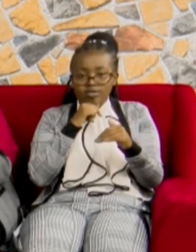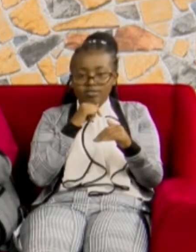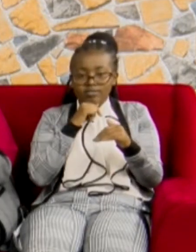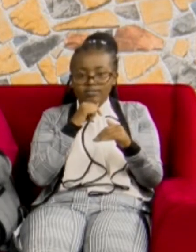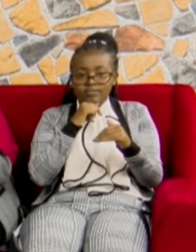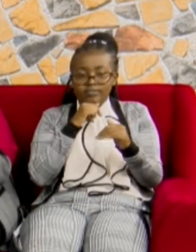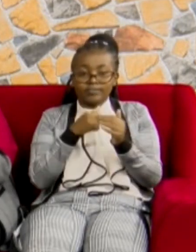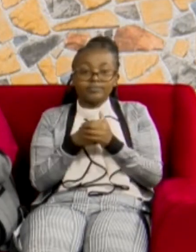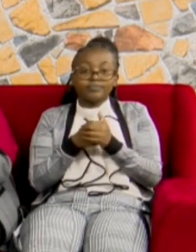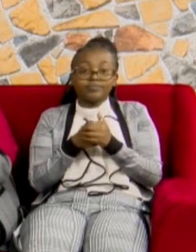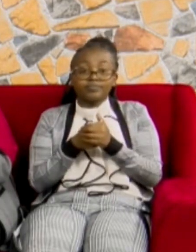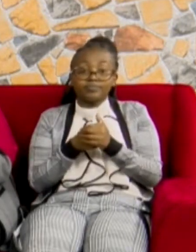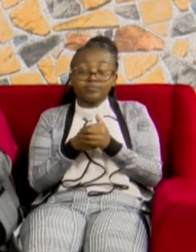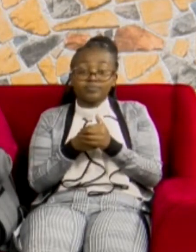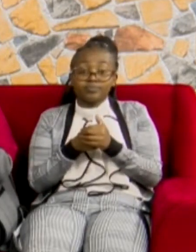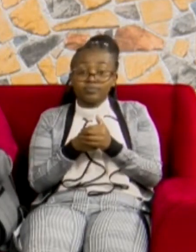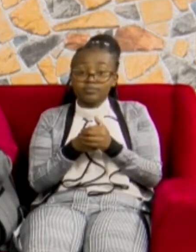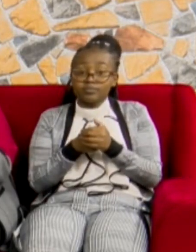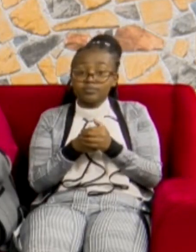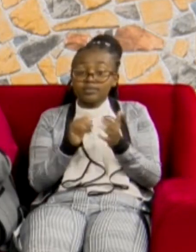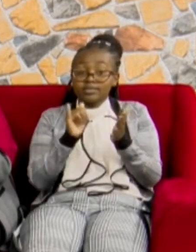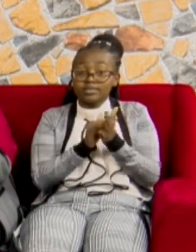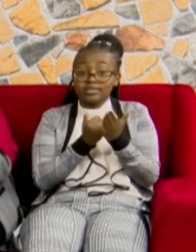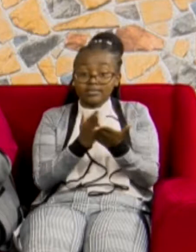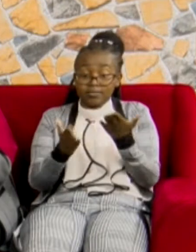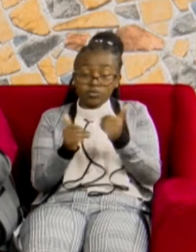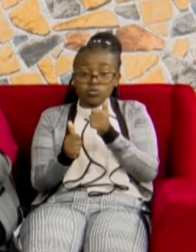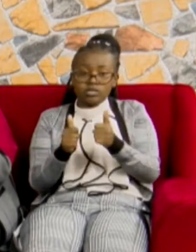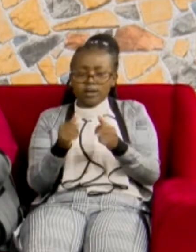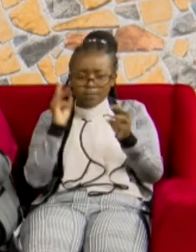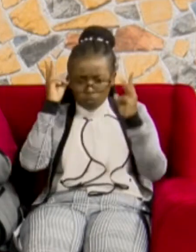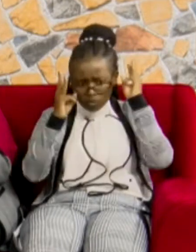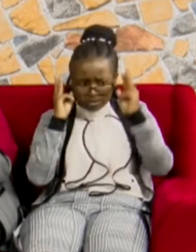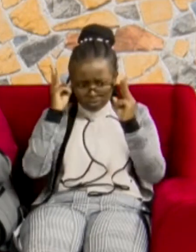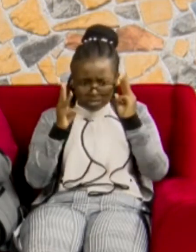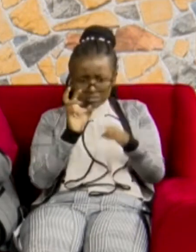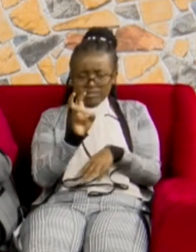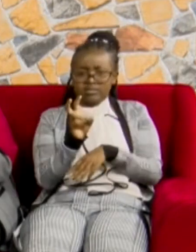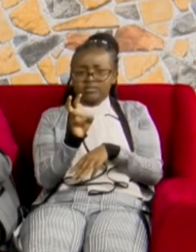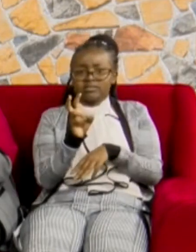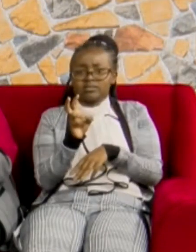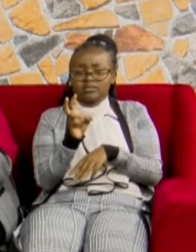the boys do. And so and that's something that got me worried, because I saw it.